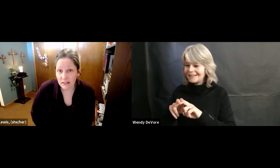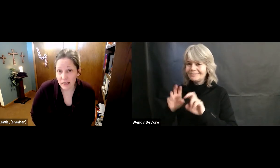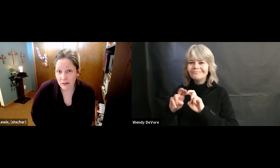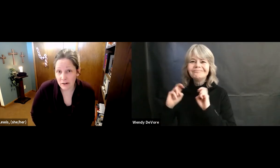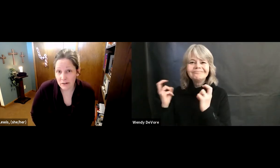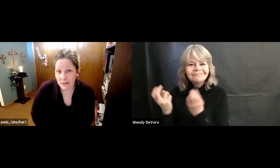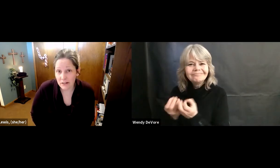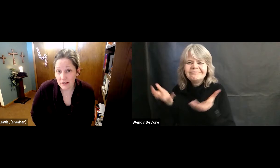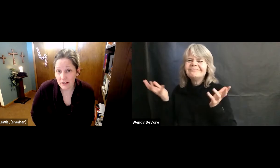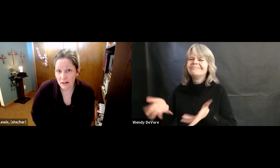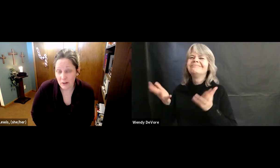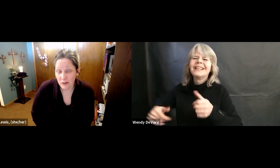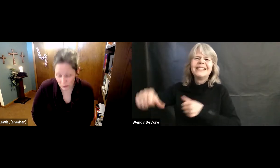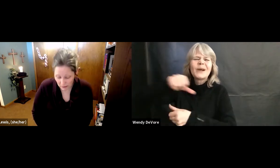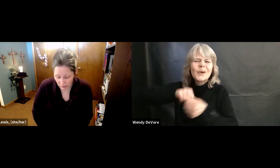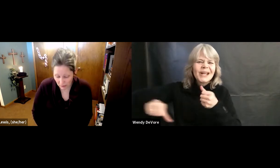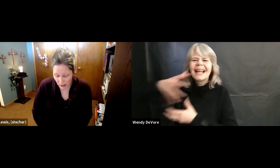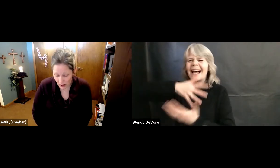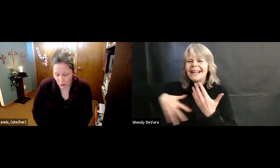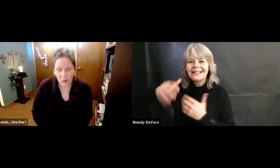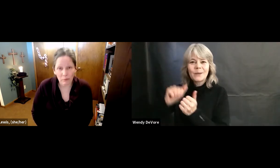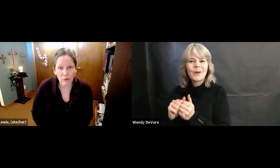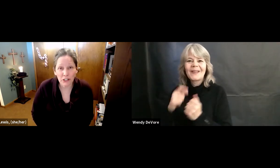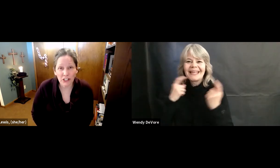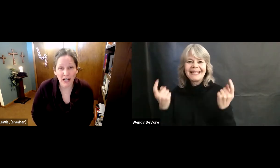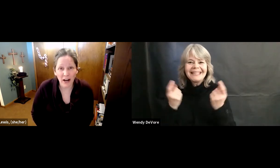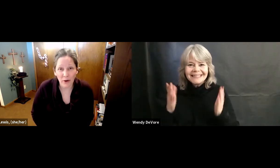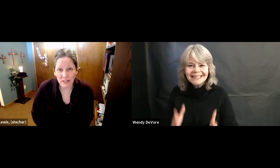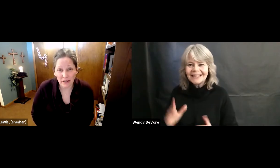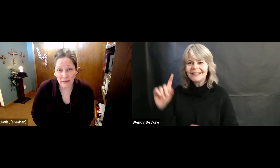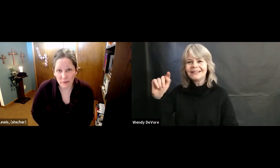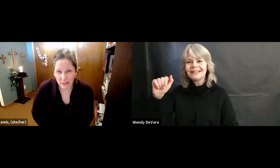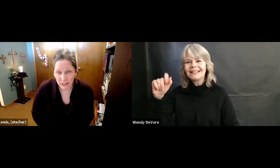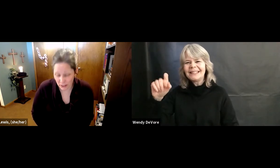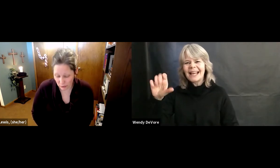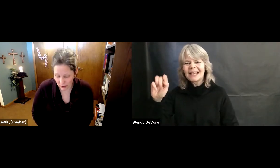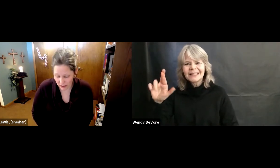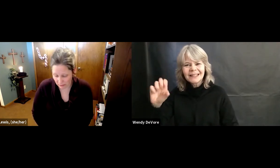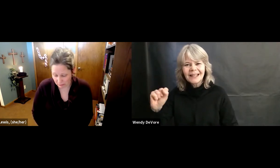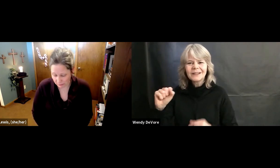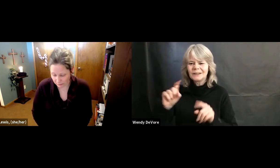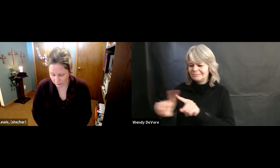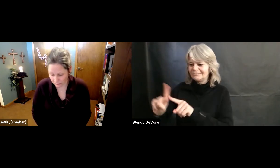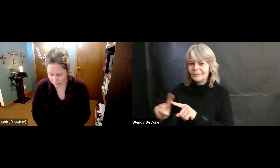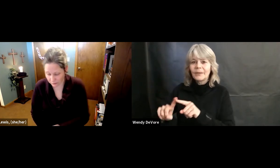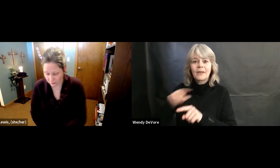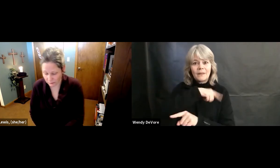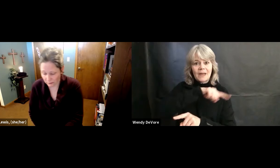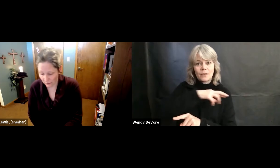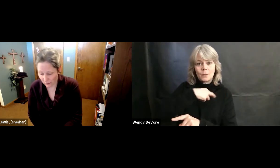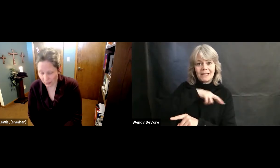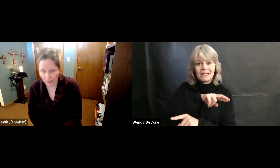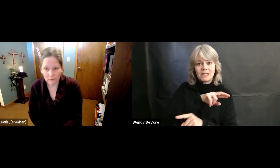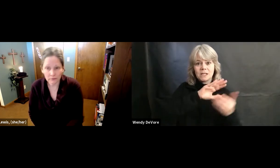tax collectors, with people who are pushed out of the religious community.